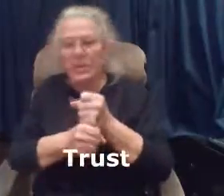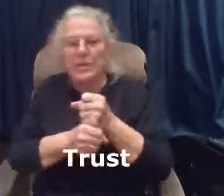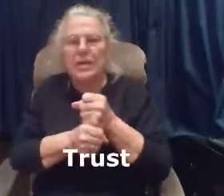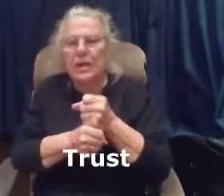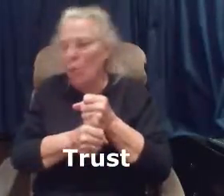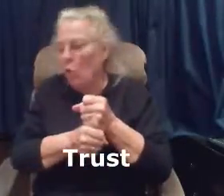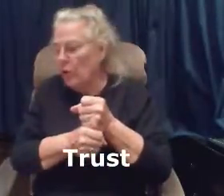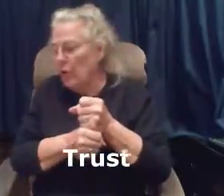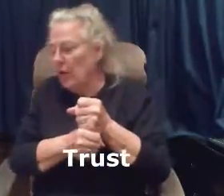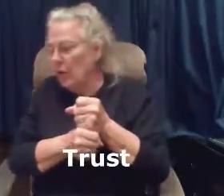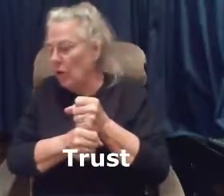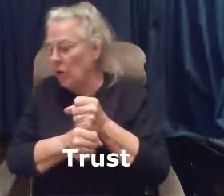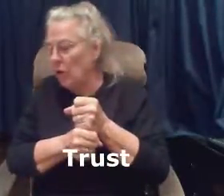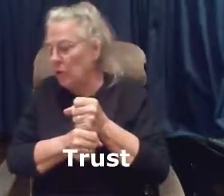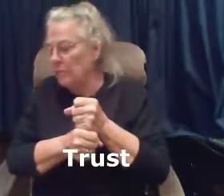trust, getting hold and hanging on to it.